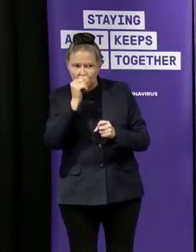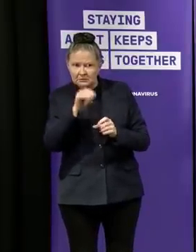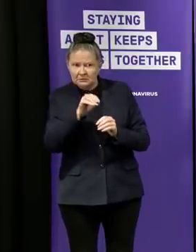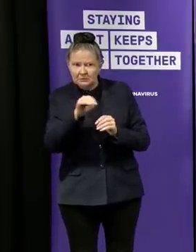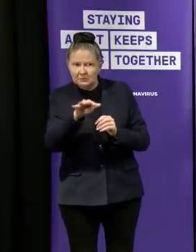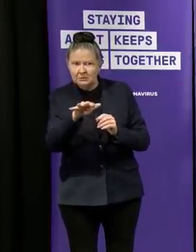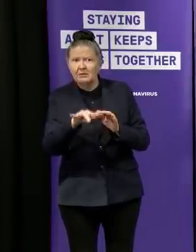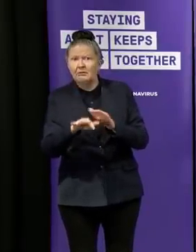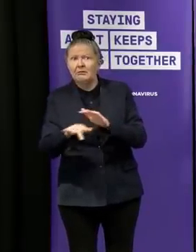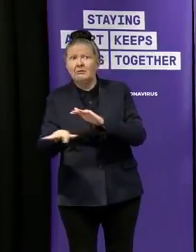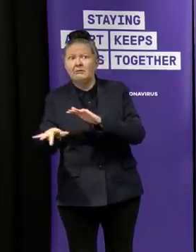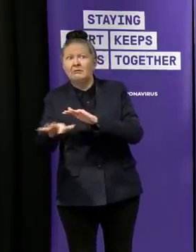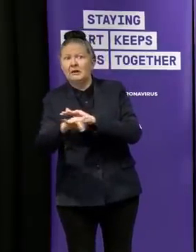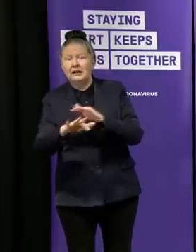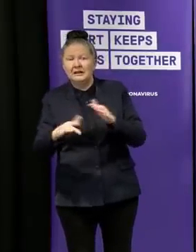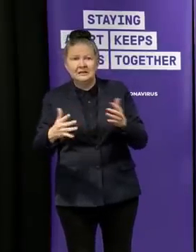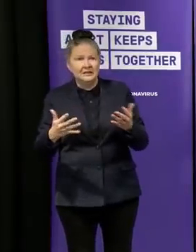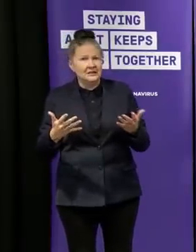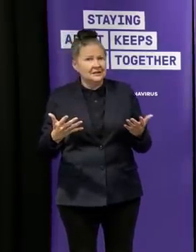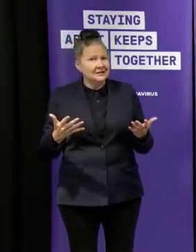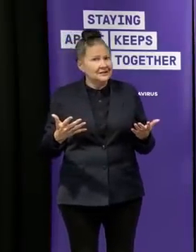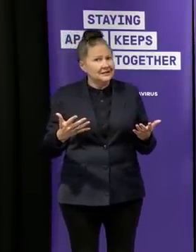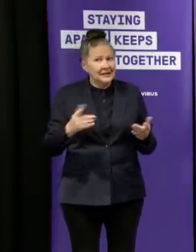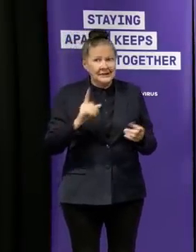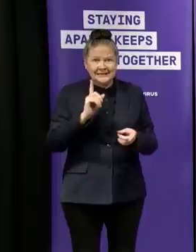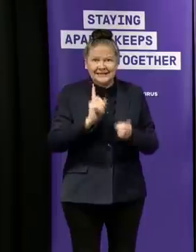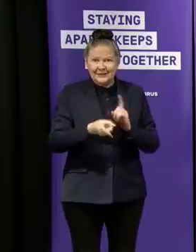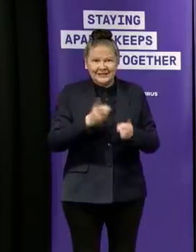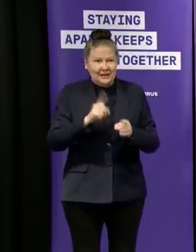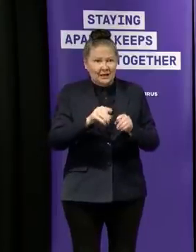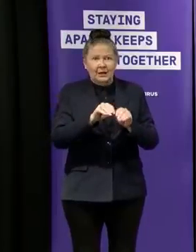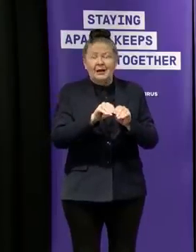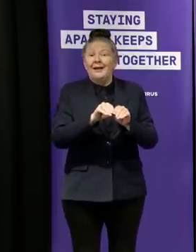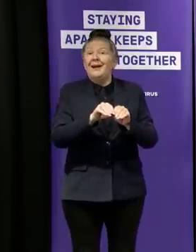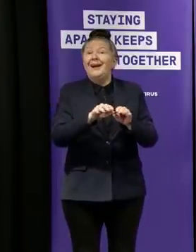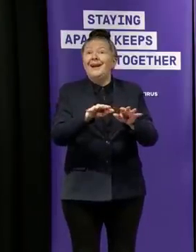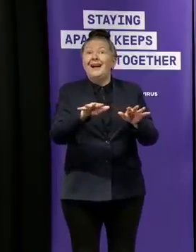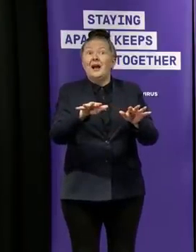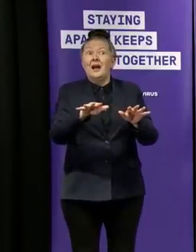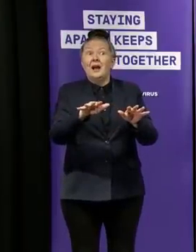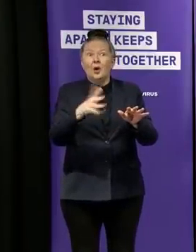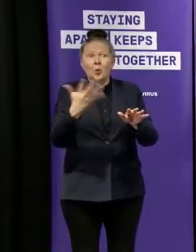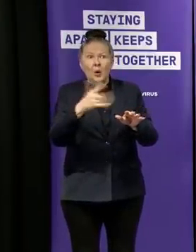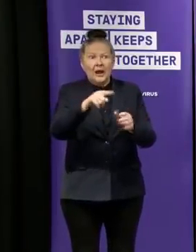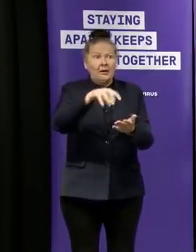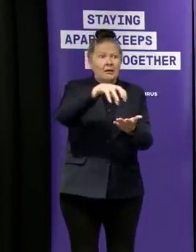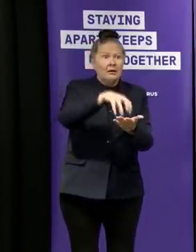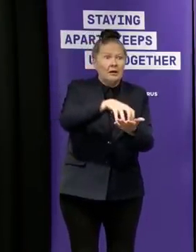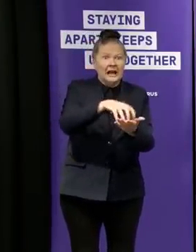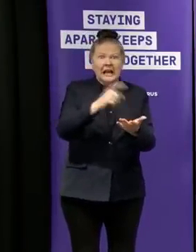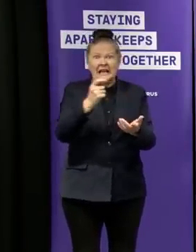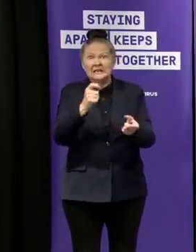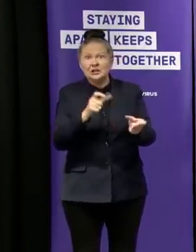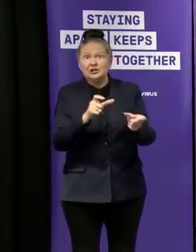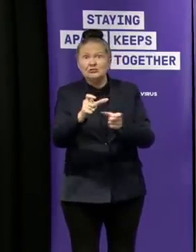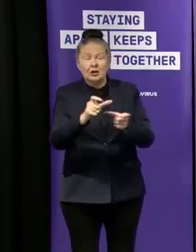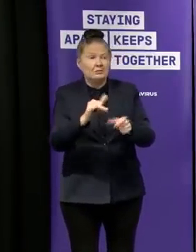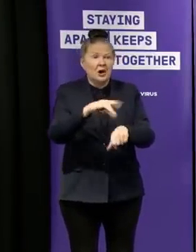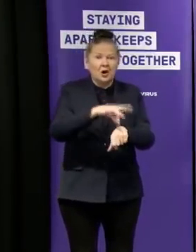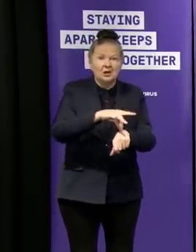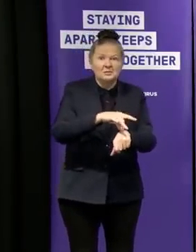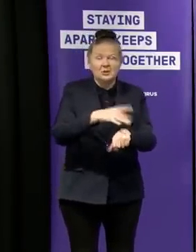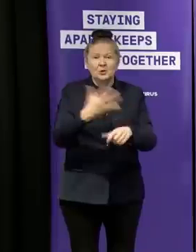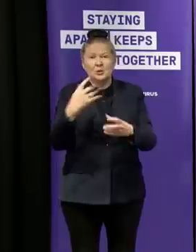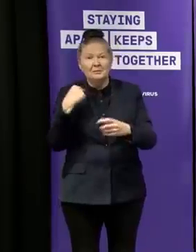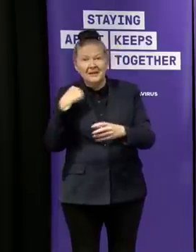When sometimes the transmission is not in an easily controlled setting. So yeah, we remain nervous, but